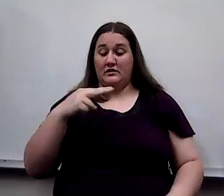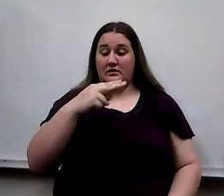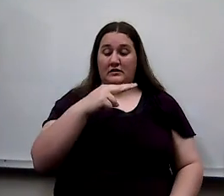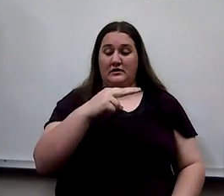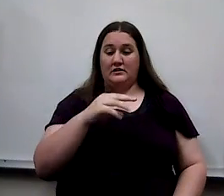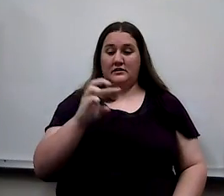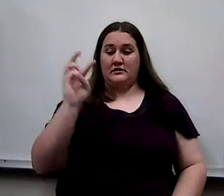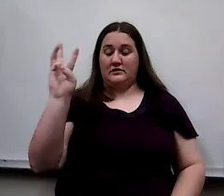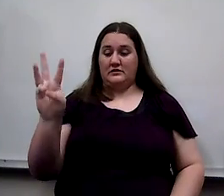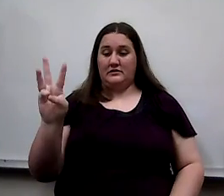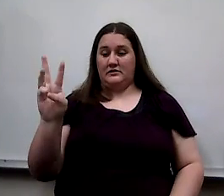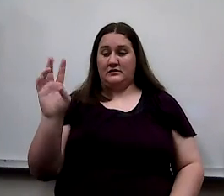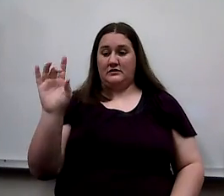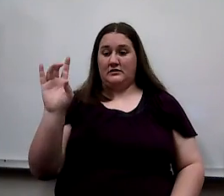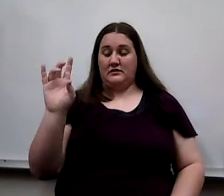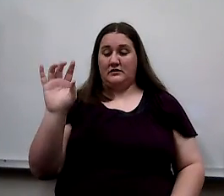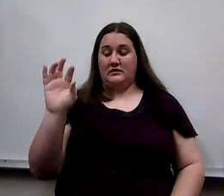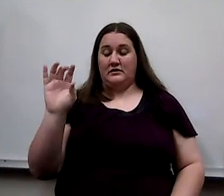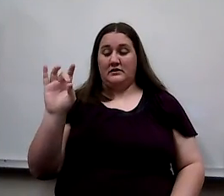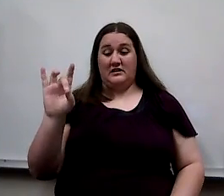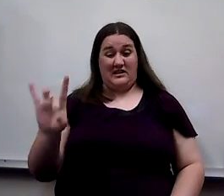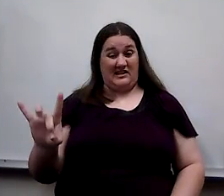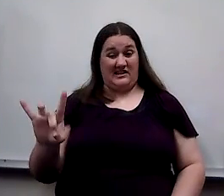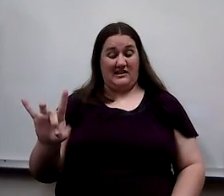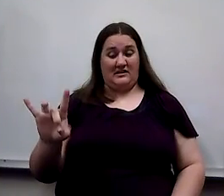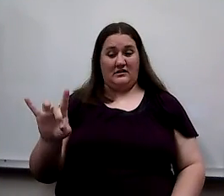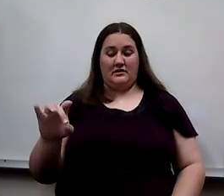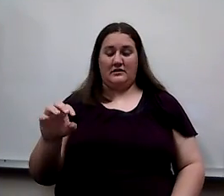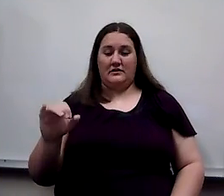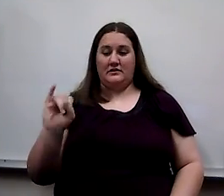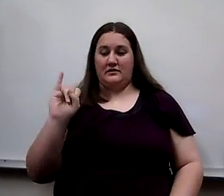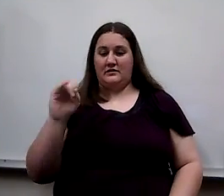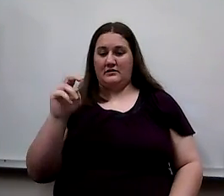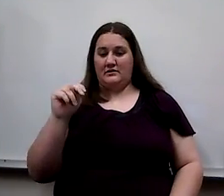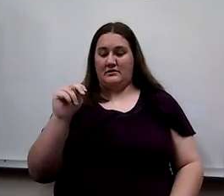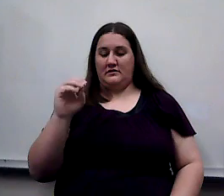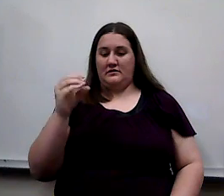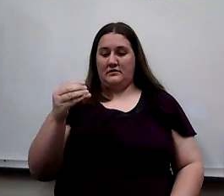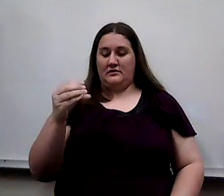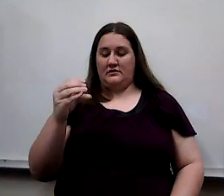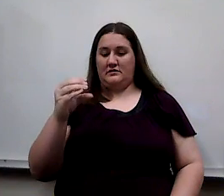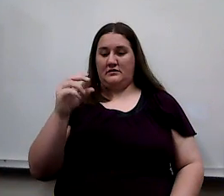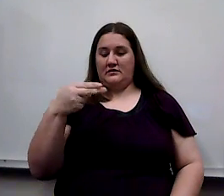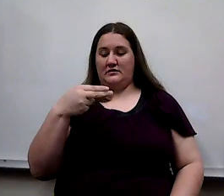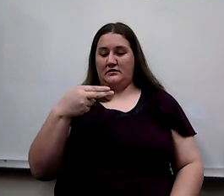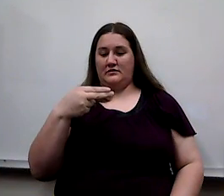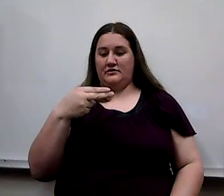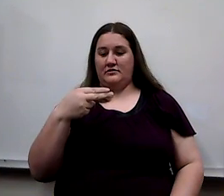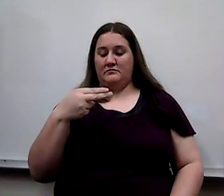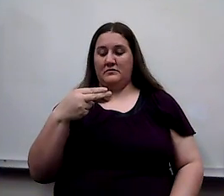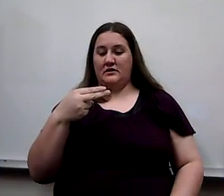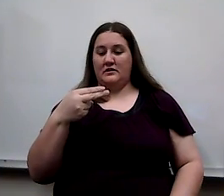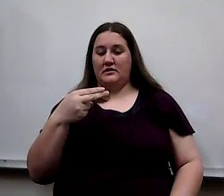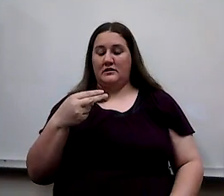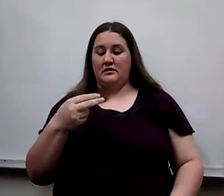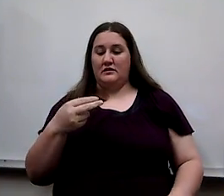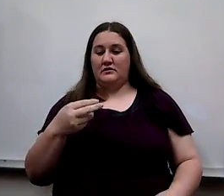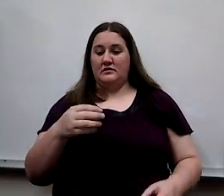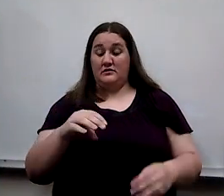together as much as possible, and the soil should be mounted over the canes as high as possible. Then a